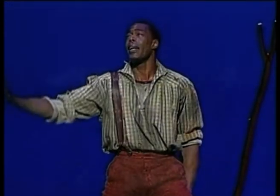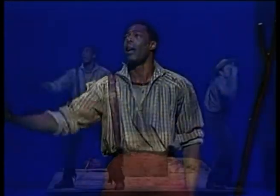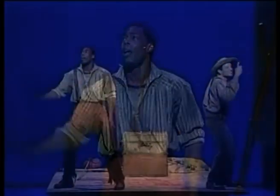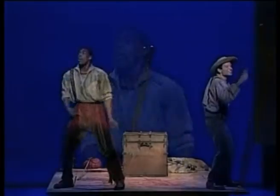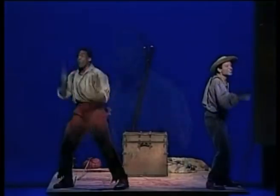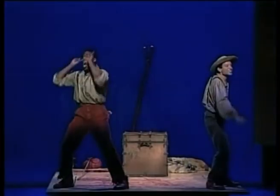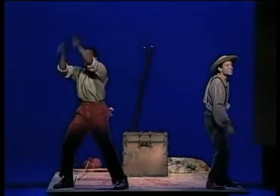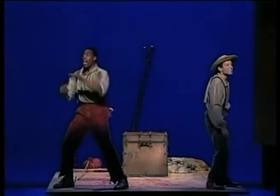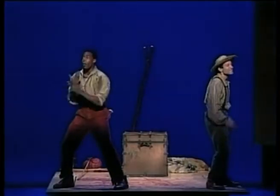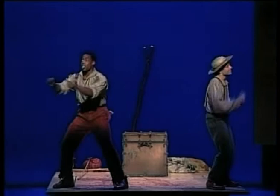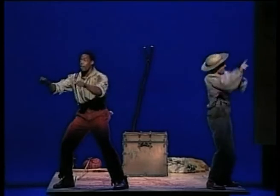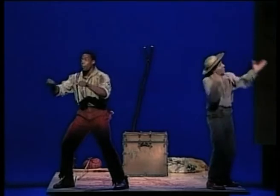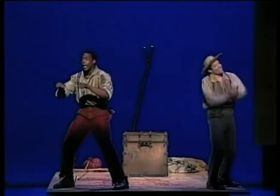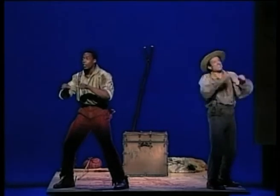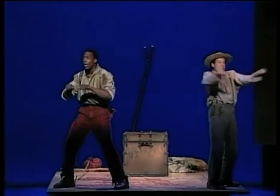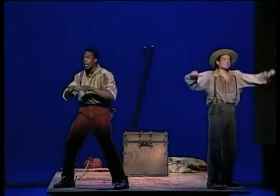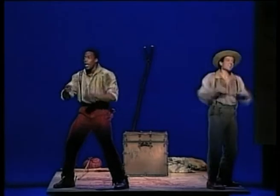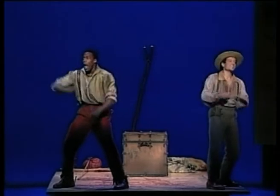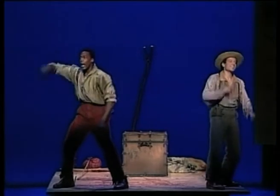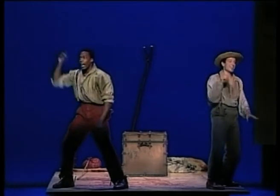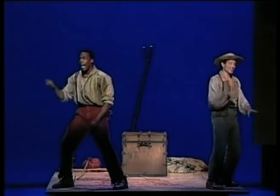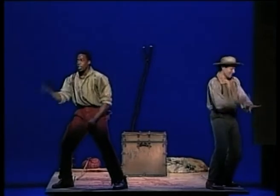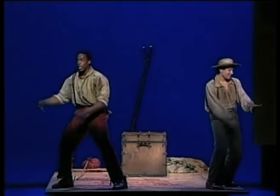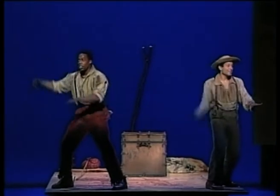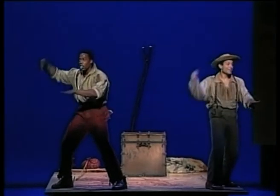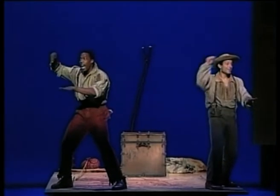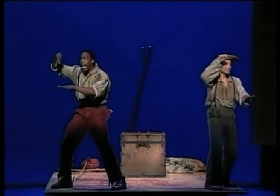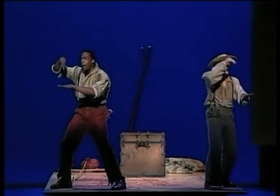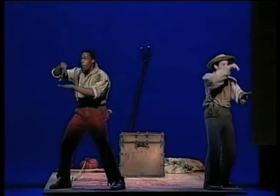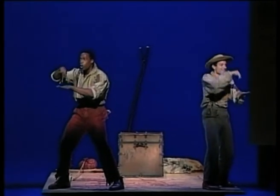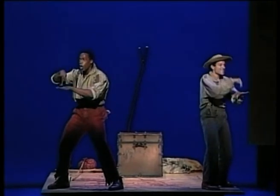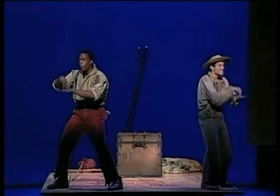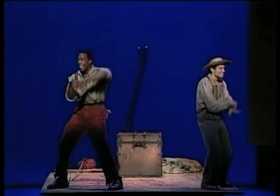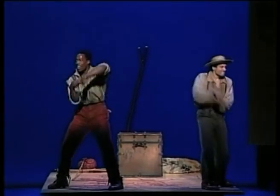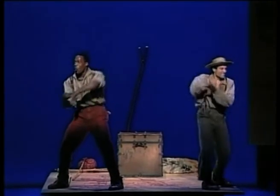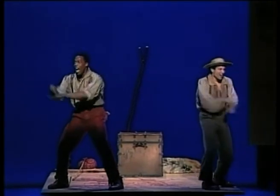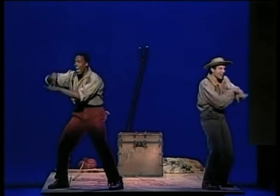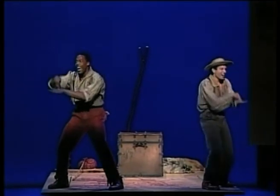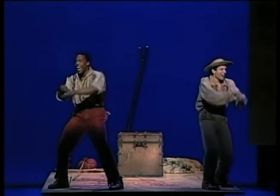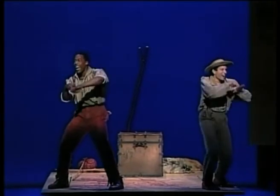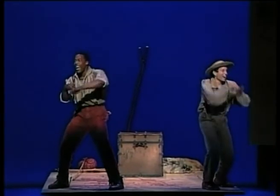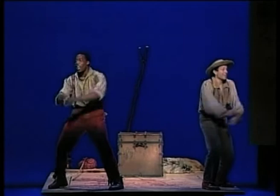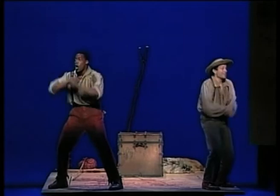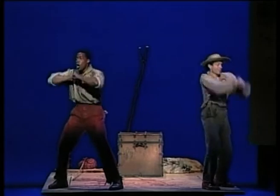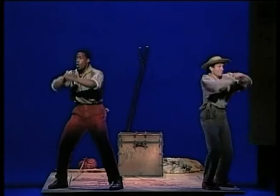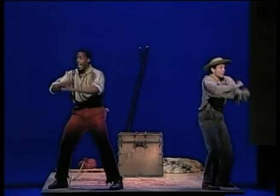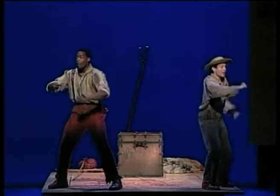Big River, The Adventures of Huckleberry Finn, is based on one of the greatest creations in American fiction. The tale of adventure